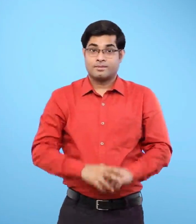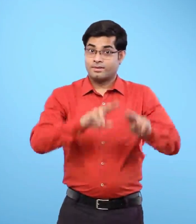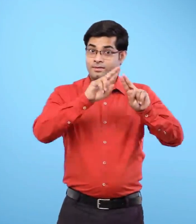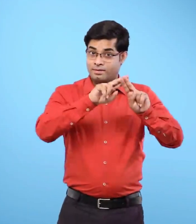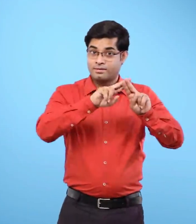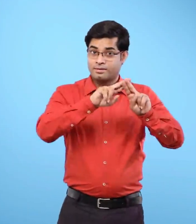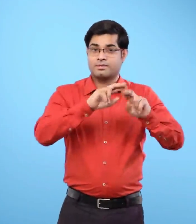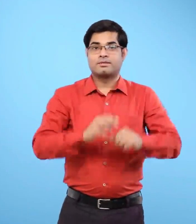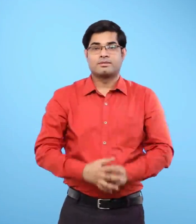F.